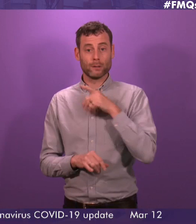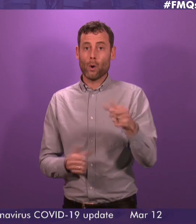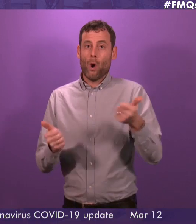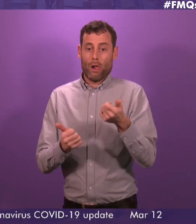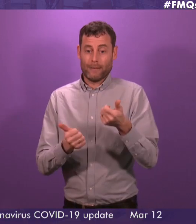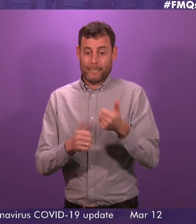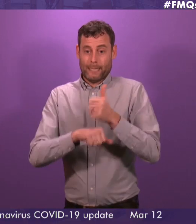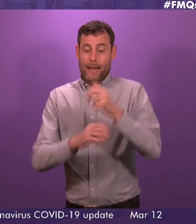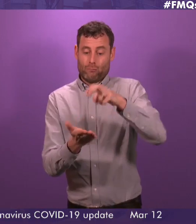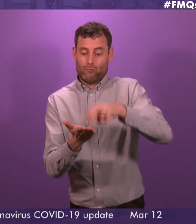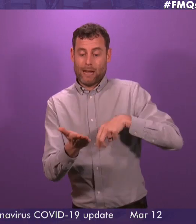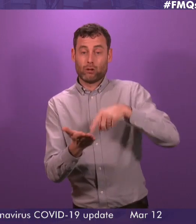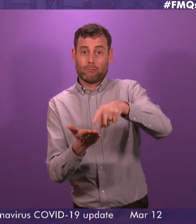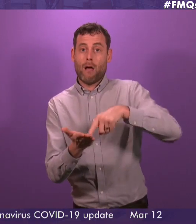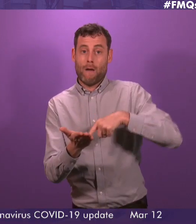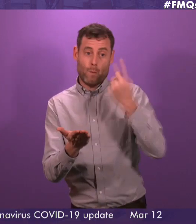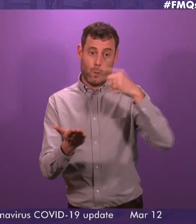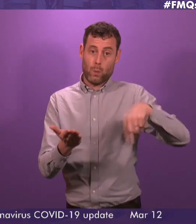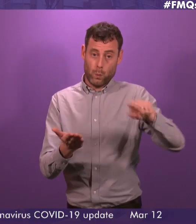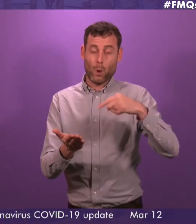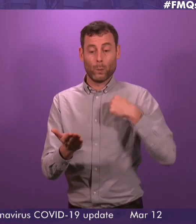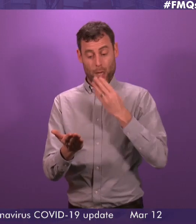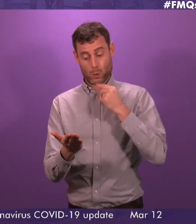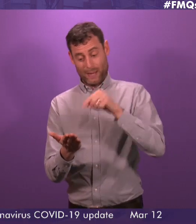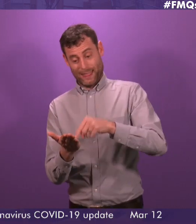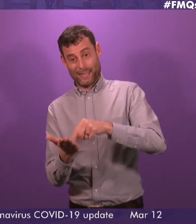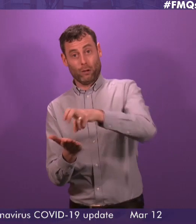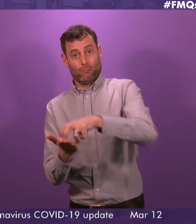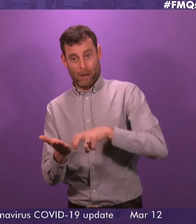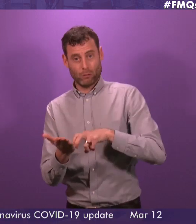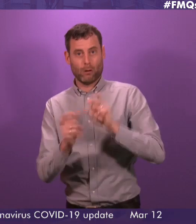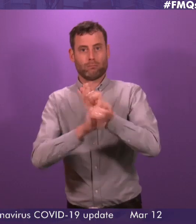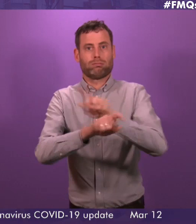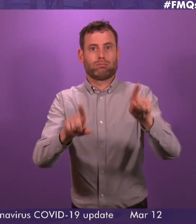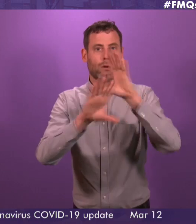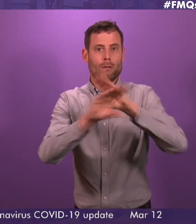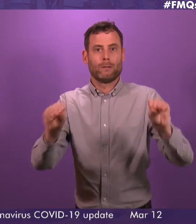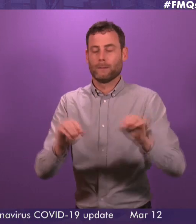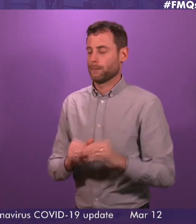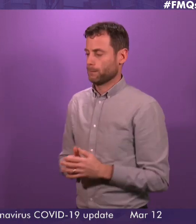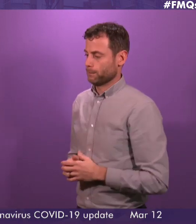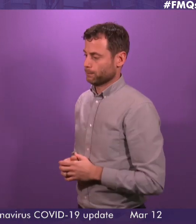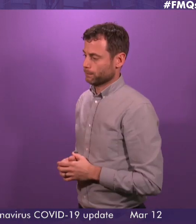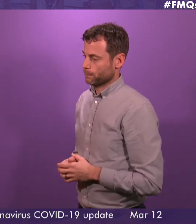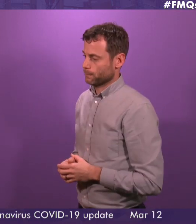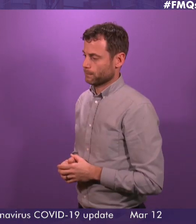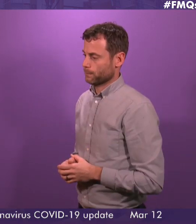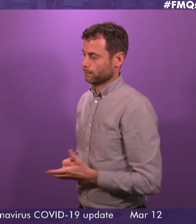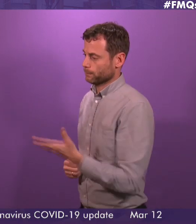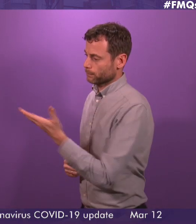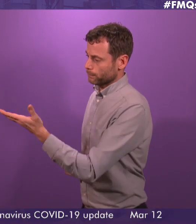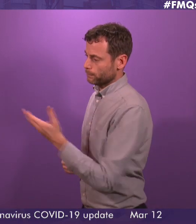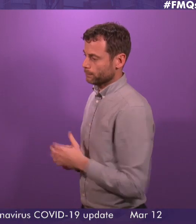and we will use those registers to contact them directly. Thank you very much. Gil Patterson, to be followed by Jamie